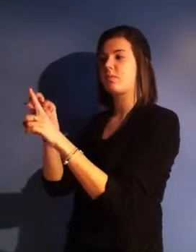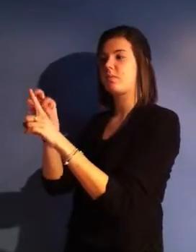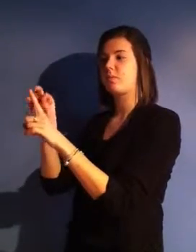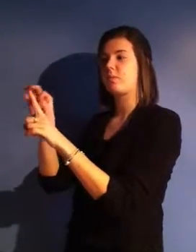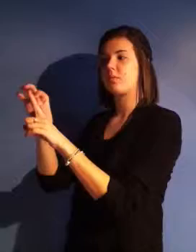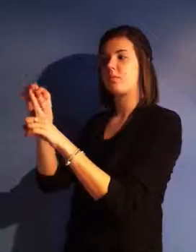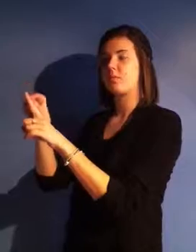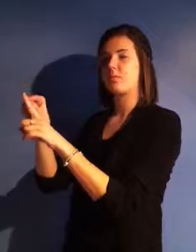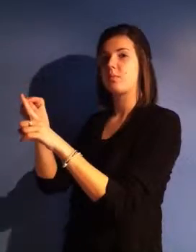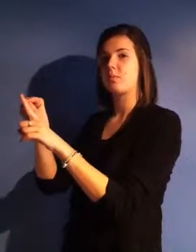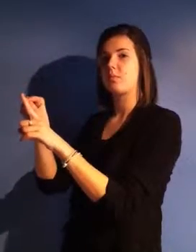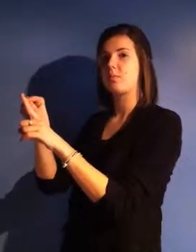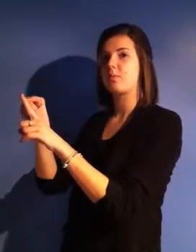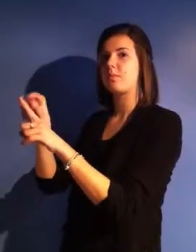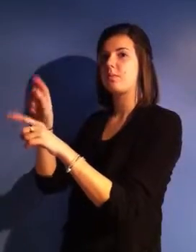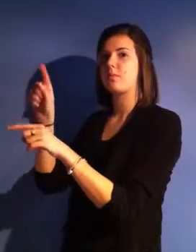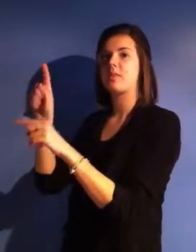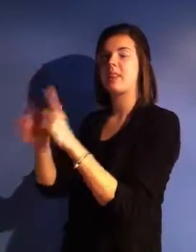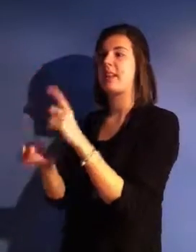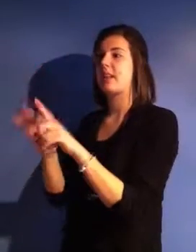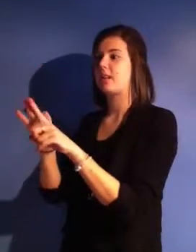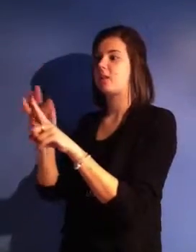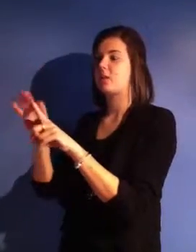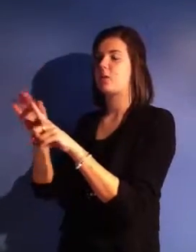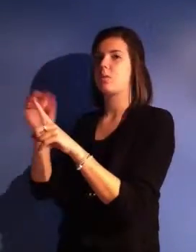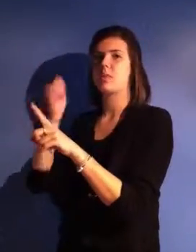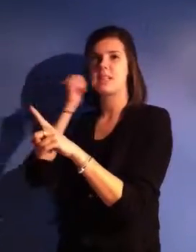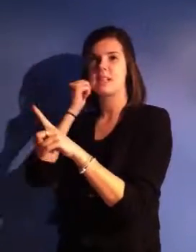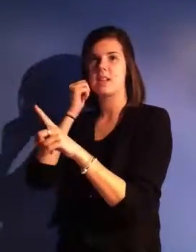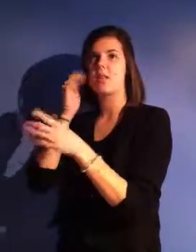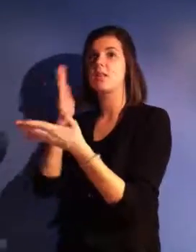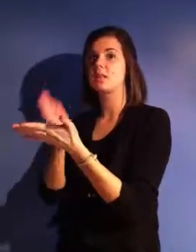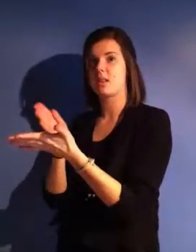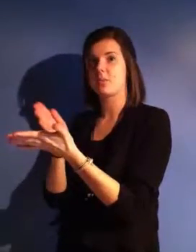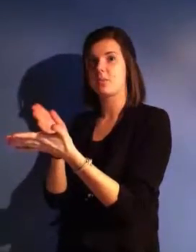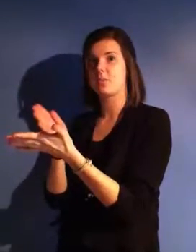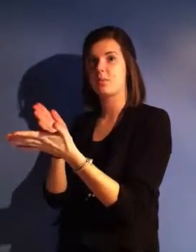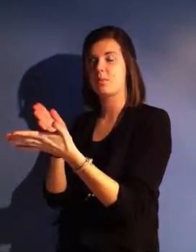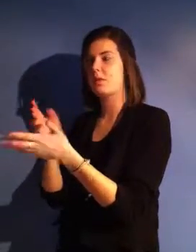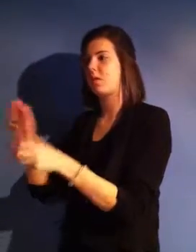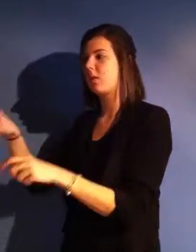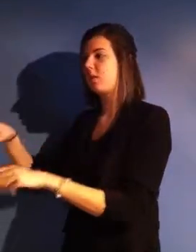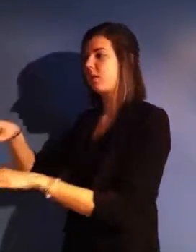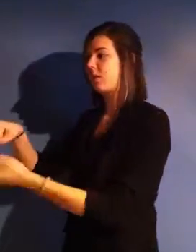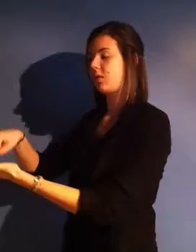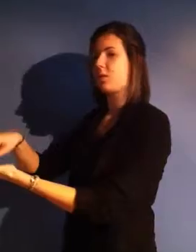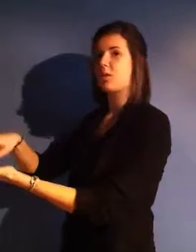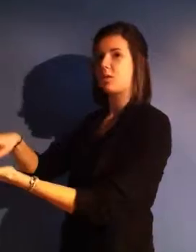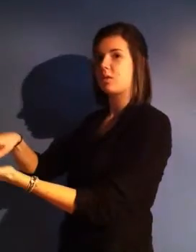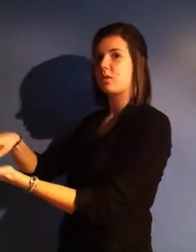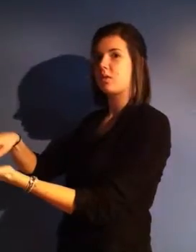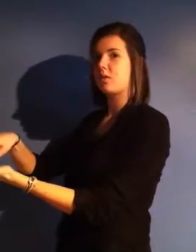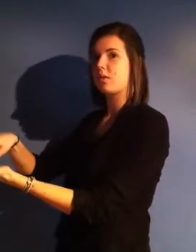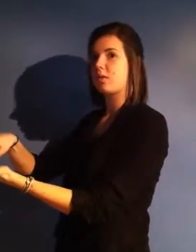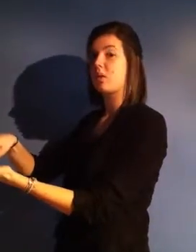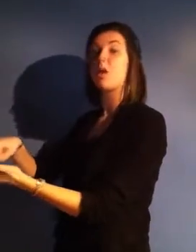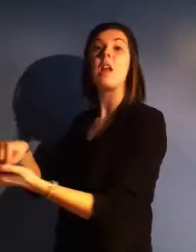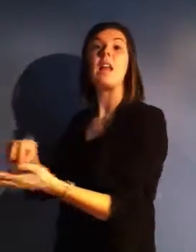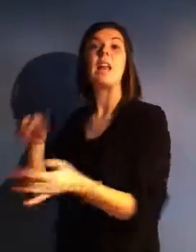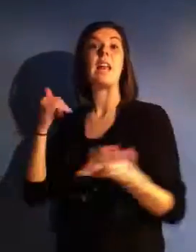zipper and you can't sew it anymore. You stop, take the this is when you're going to use your wheel on the side. You take